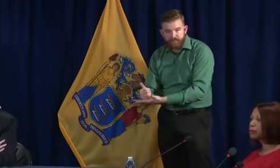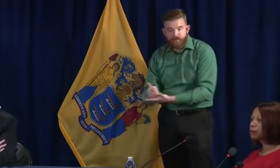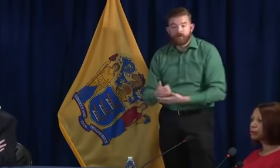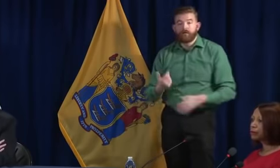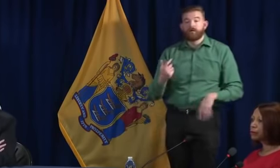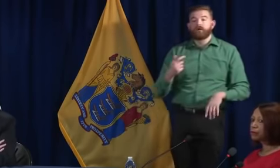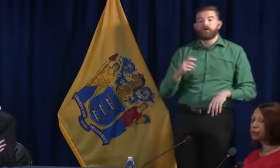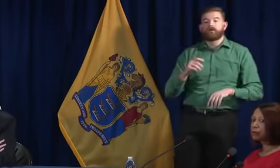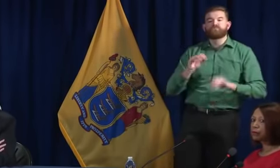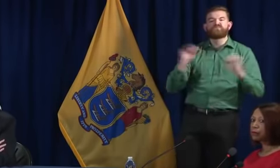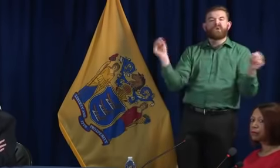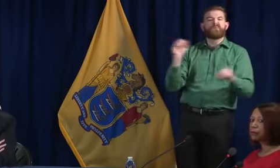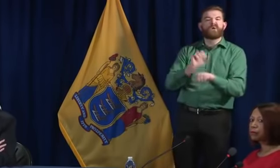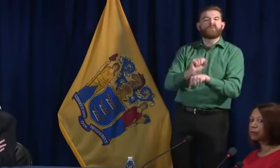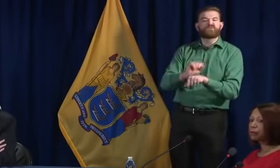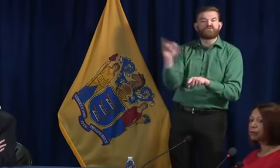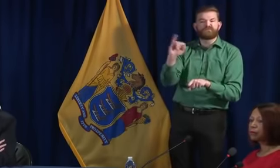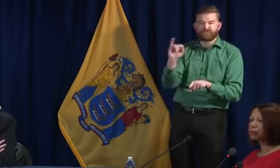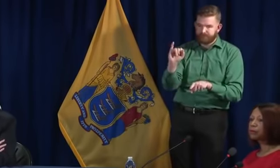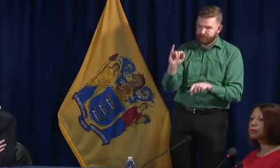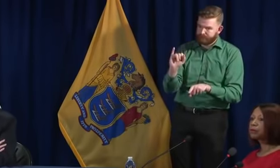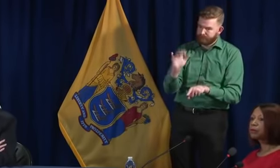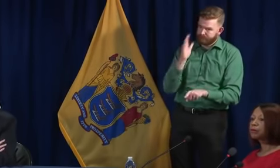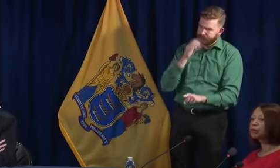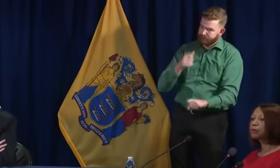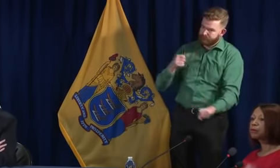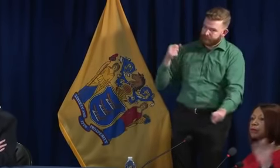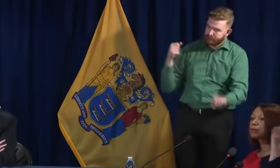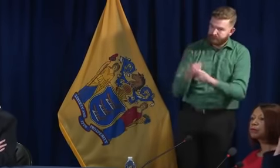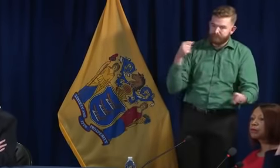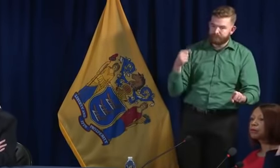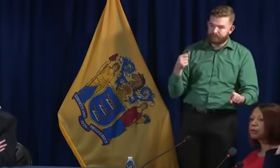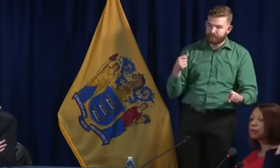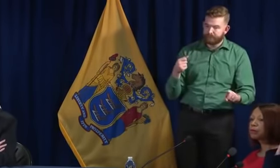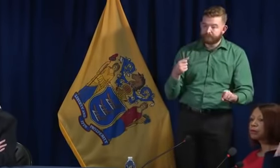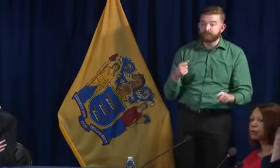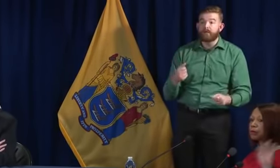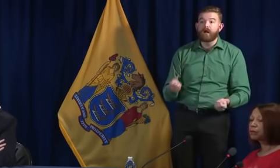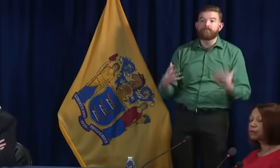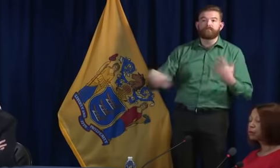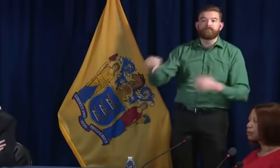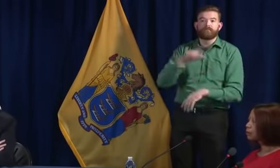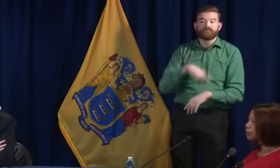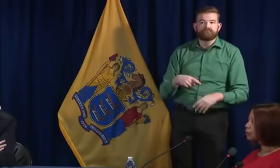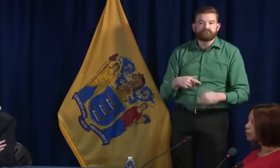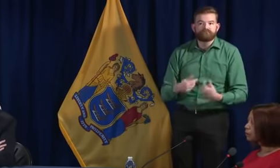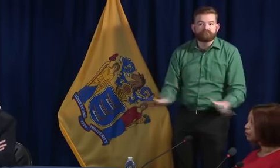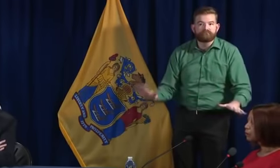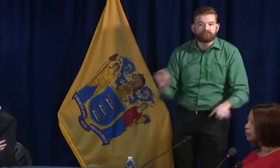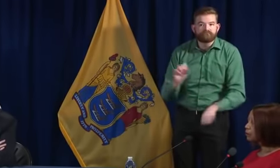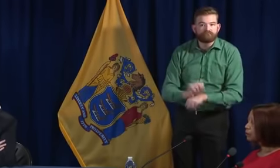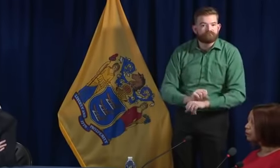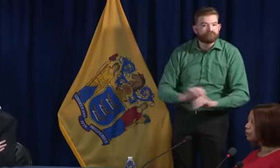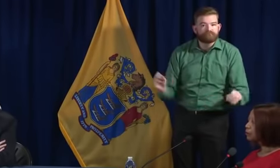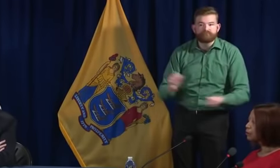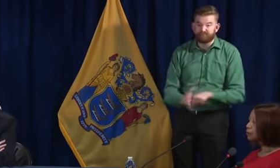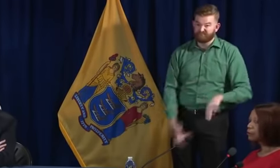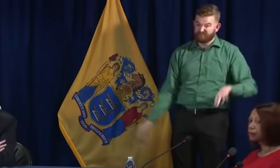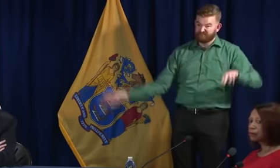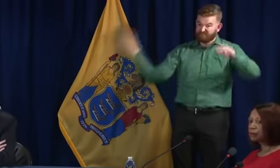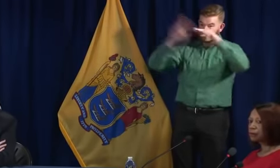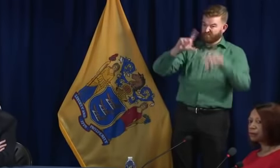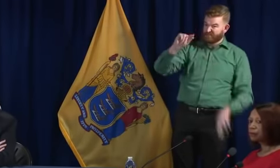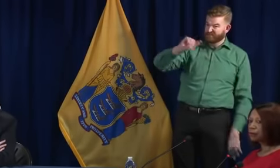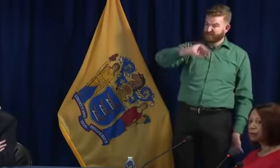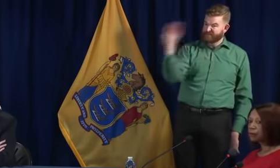rate approaching 20%. That's double what it was in the Great Recession. Small businesses you've referred to,